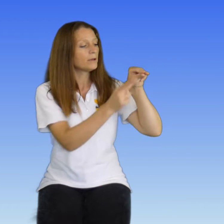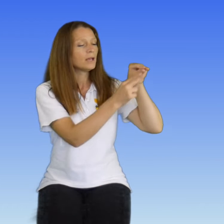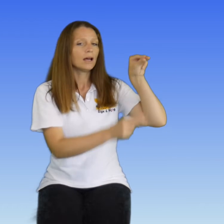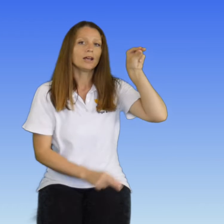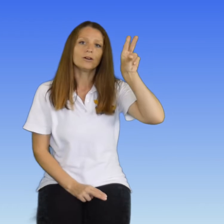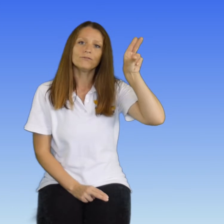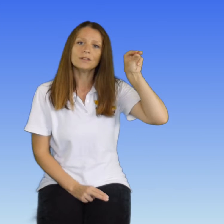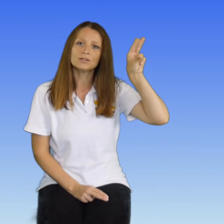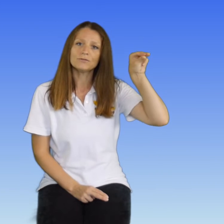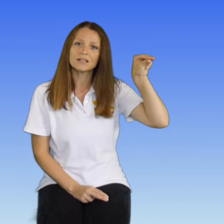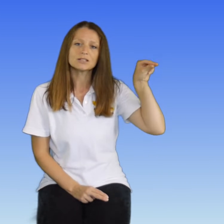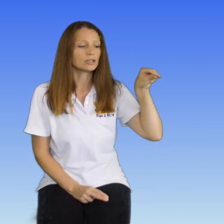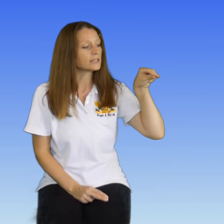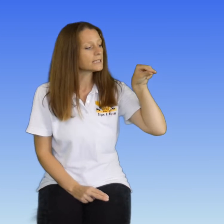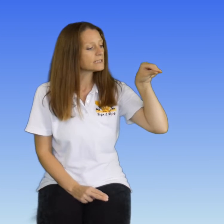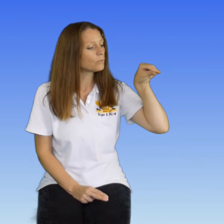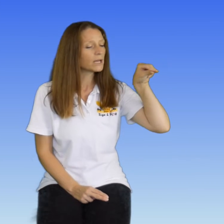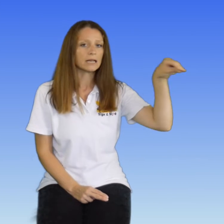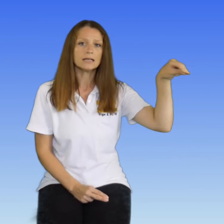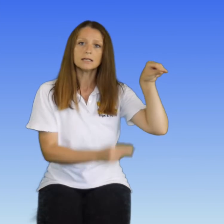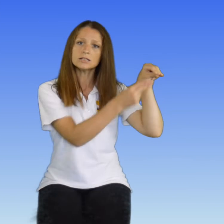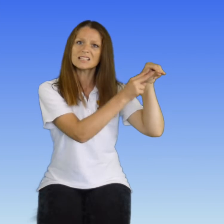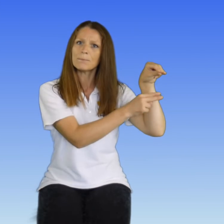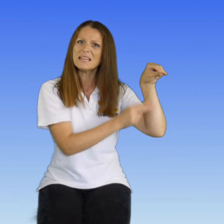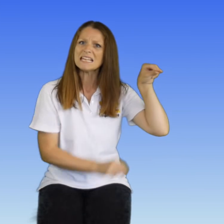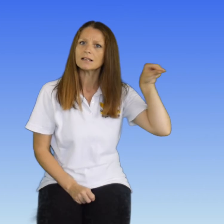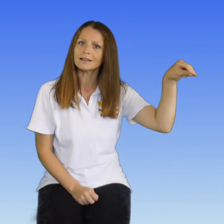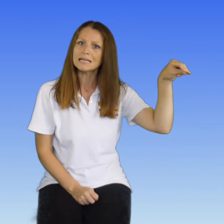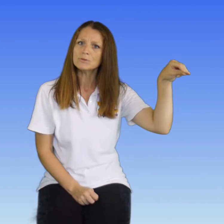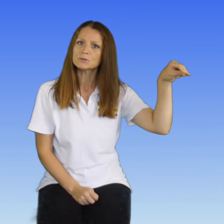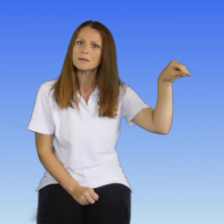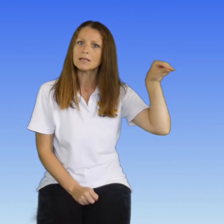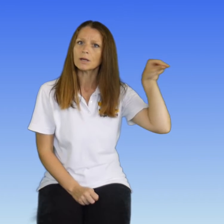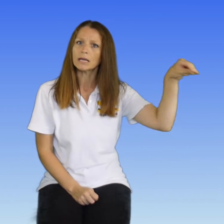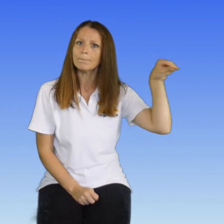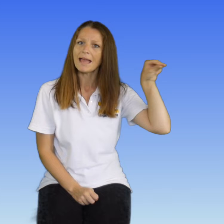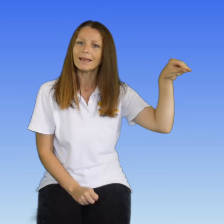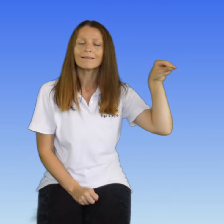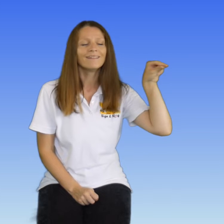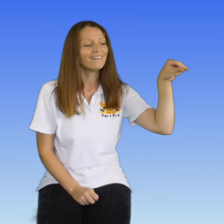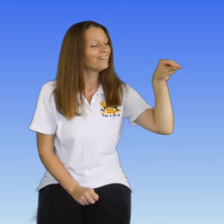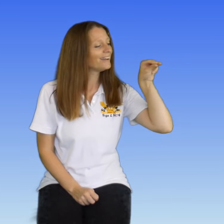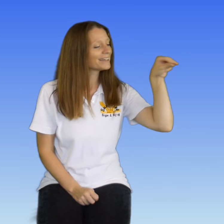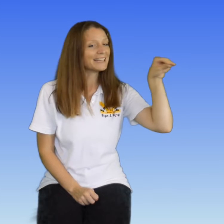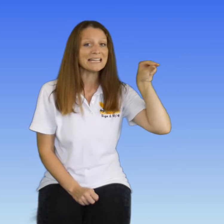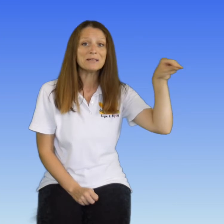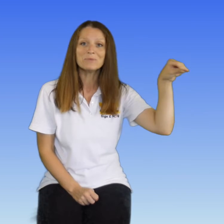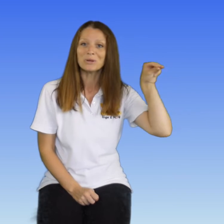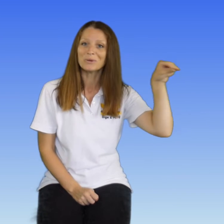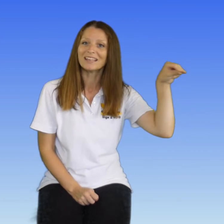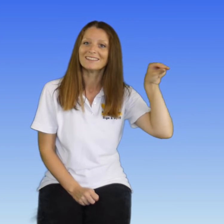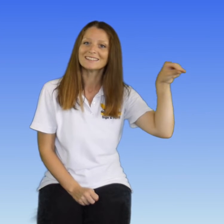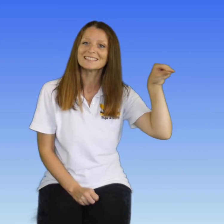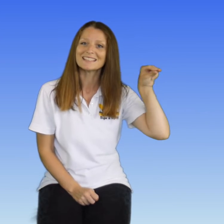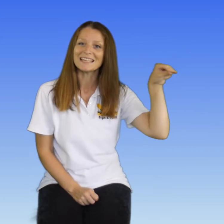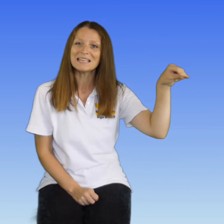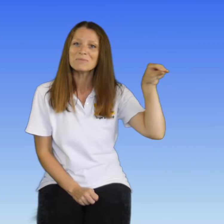and our two fingers on like this. And we're going to, just like a beak, like an emu's beak. And we're going to peck like an emu here. This is